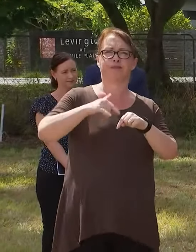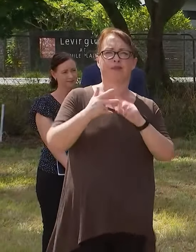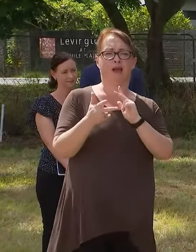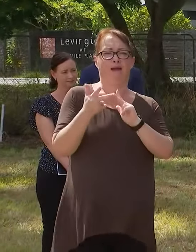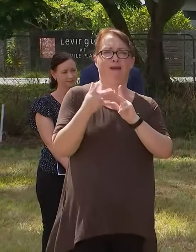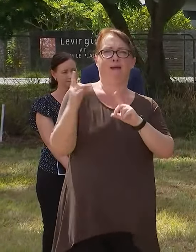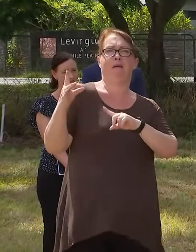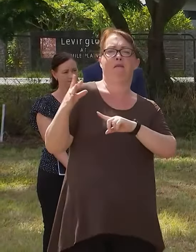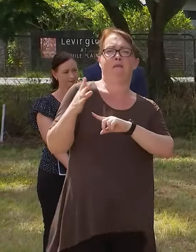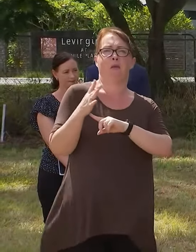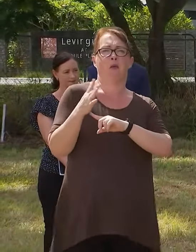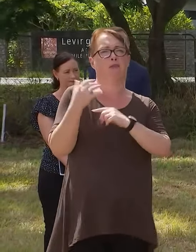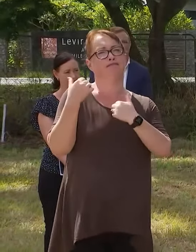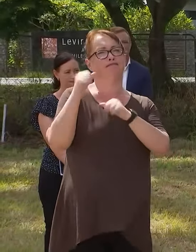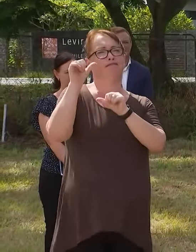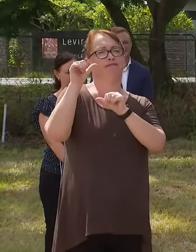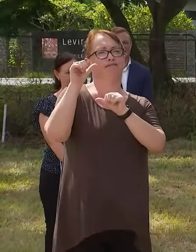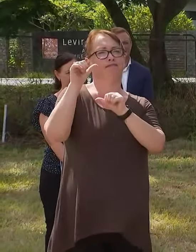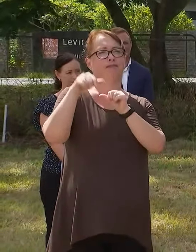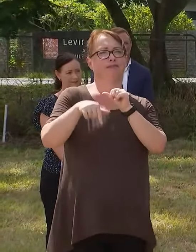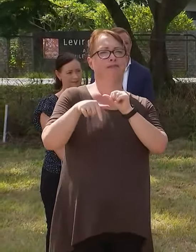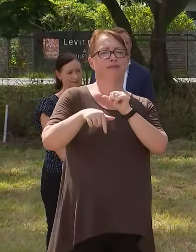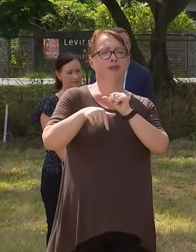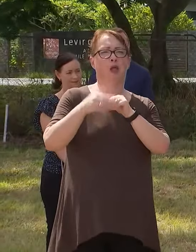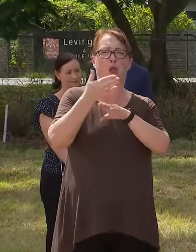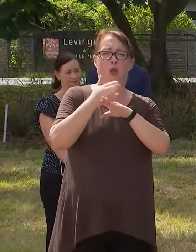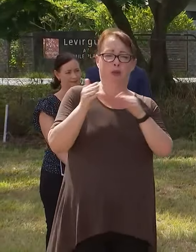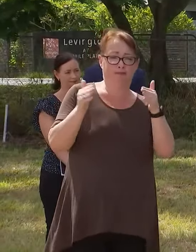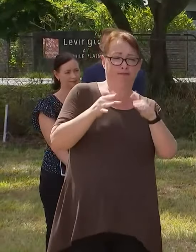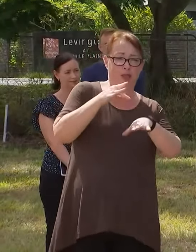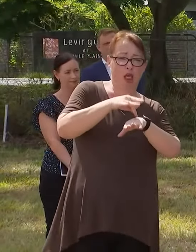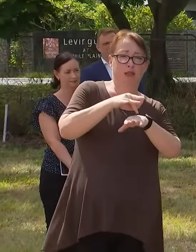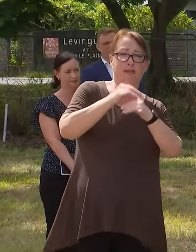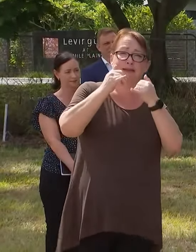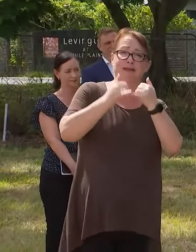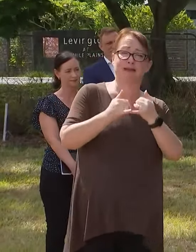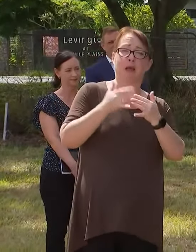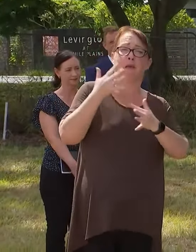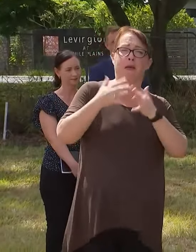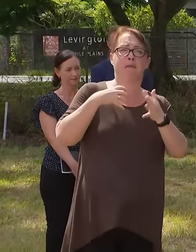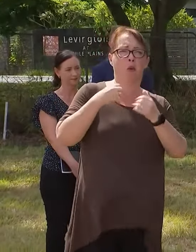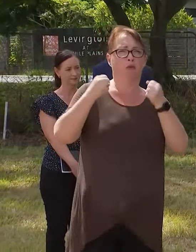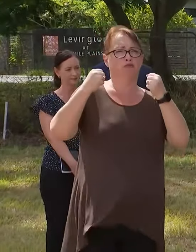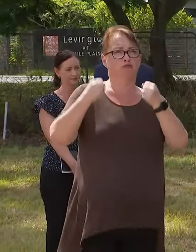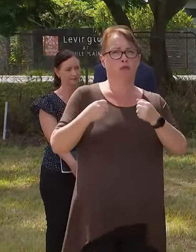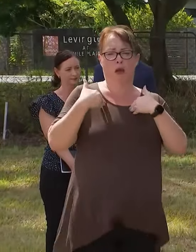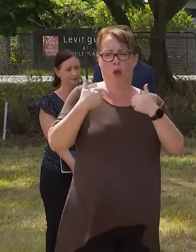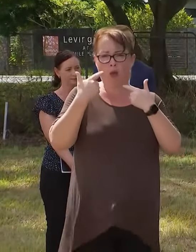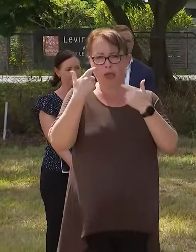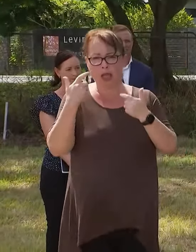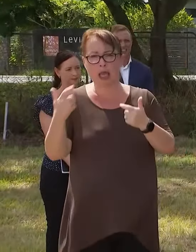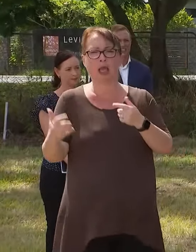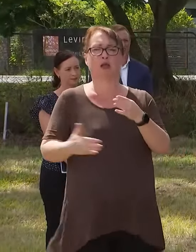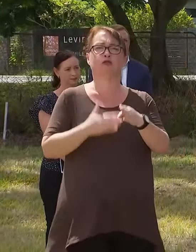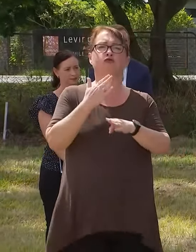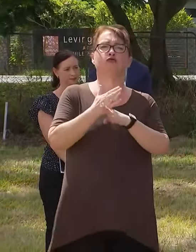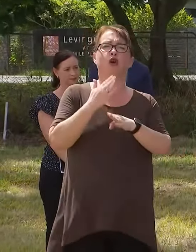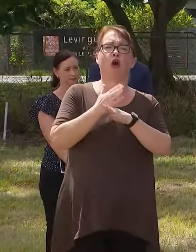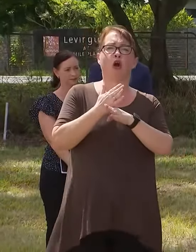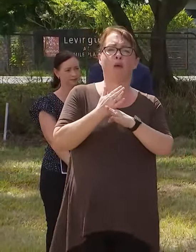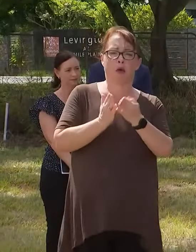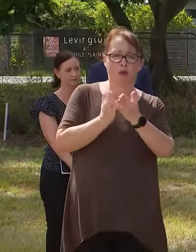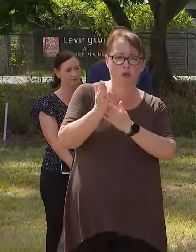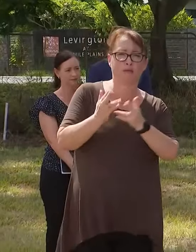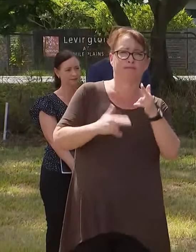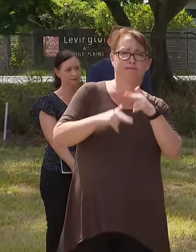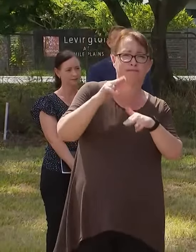in this project. A new satellite hospital for the Southside means even stronger healthcare and jobs during construction